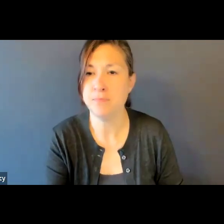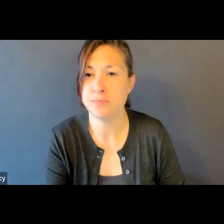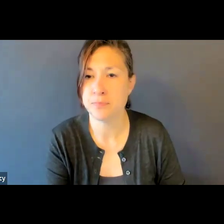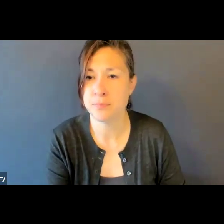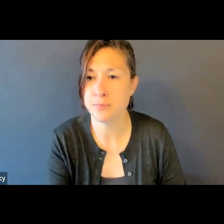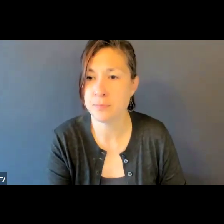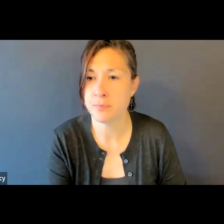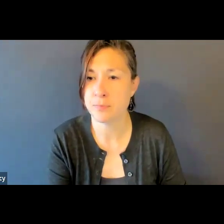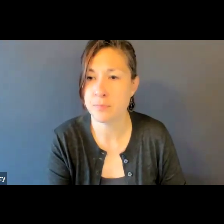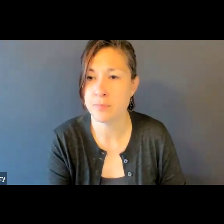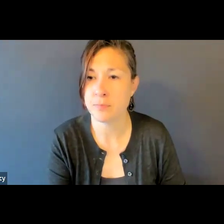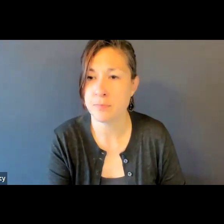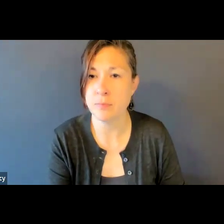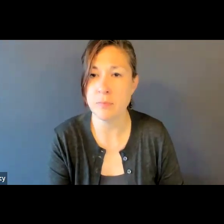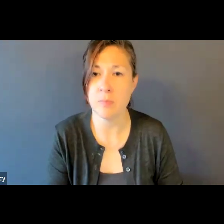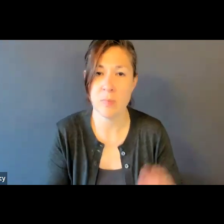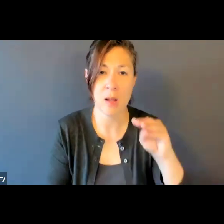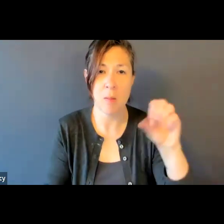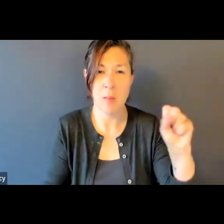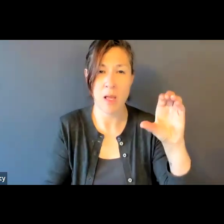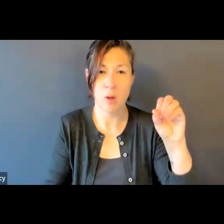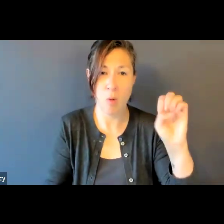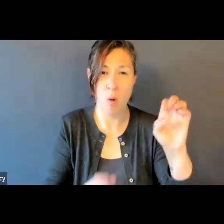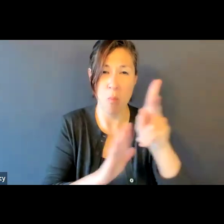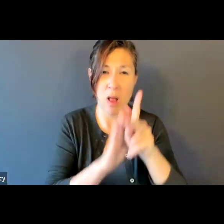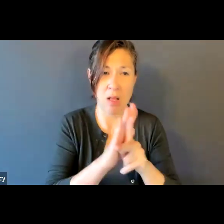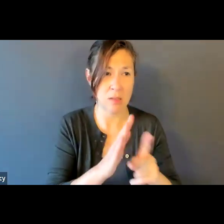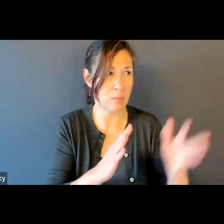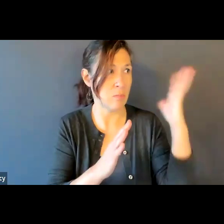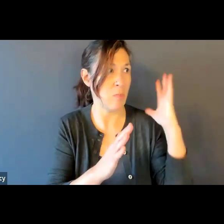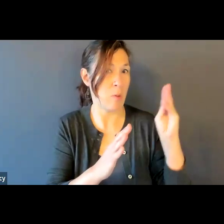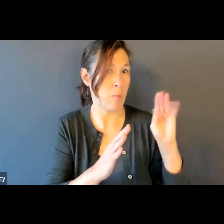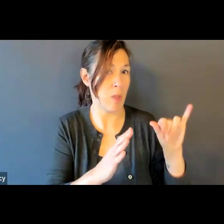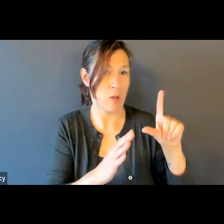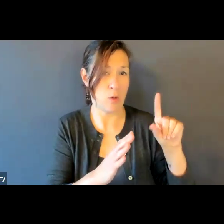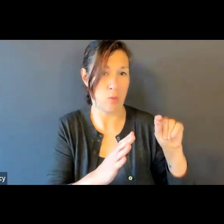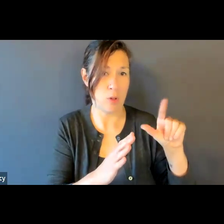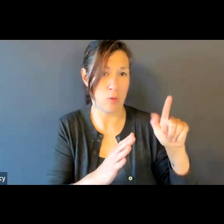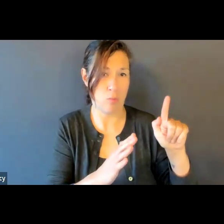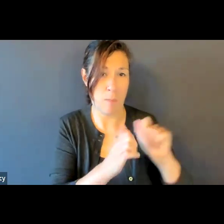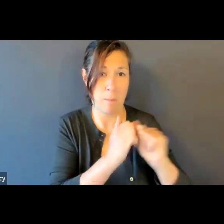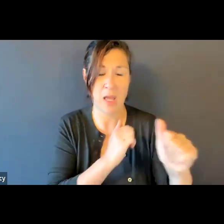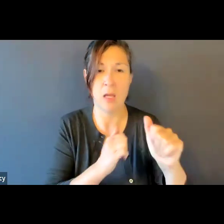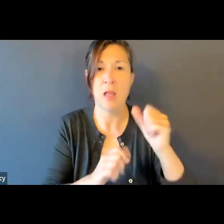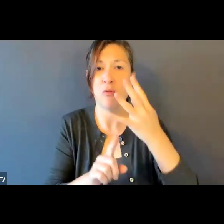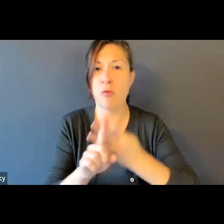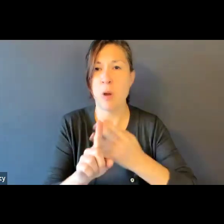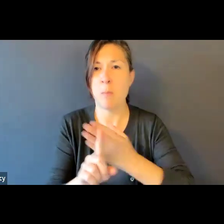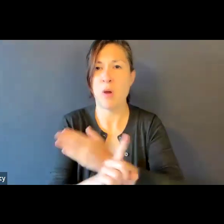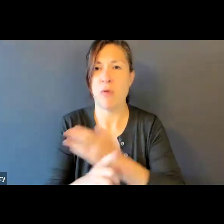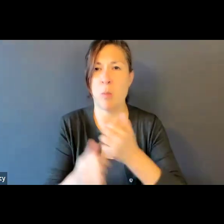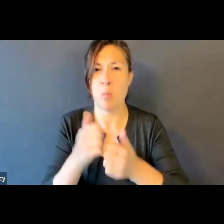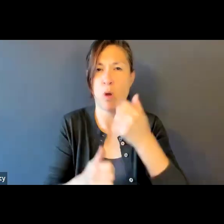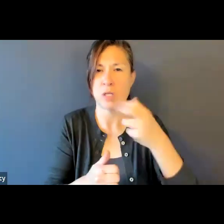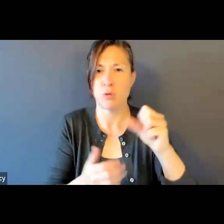Core policy being passed in May of 2021, that was actually 4 months before most high school students came back